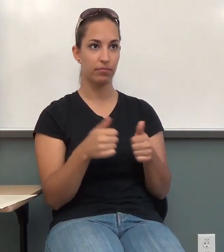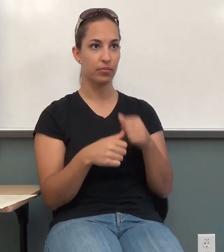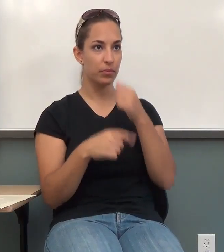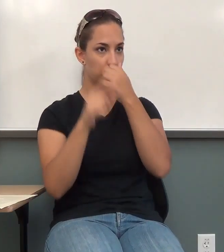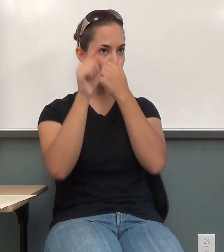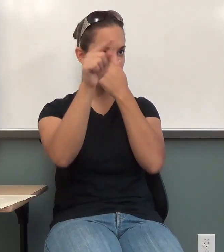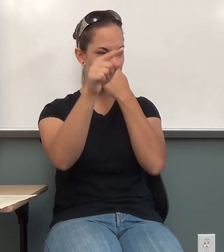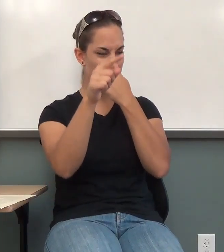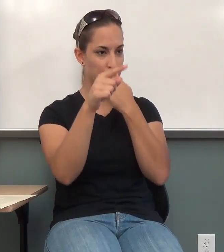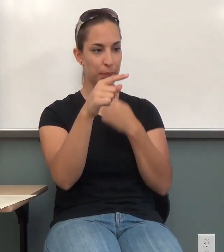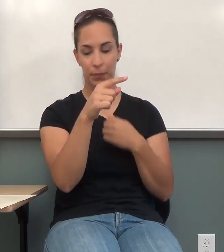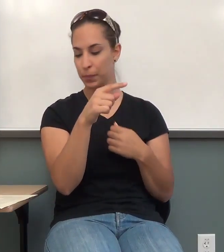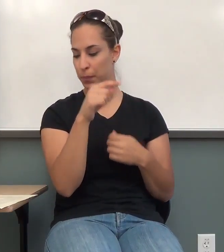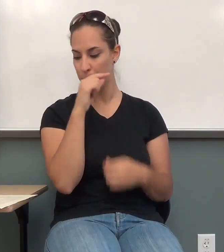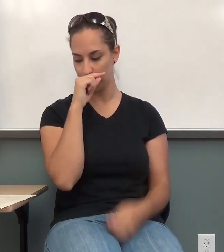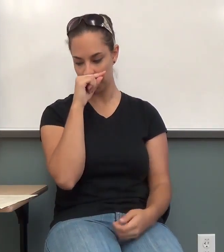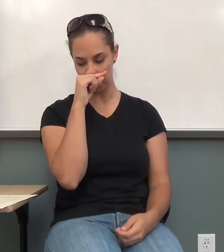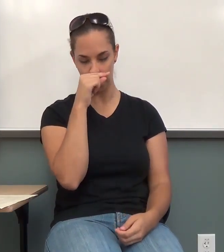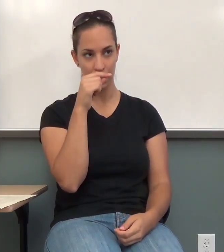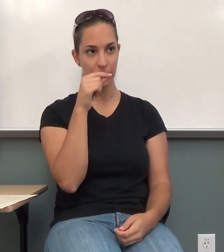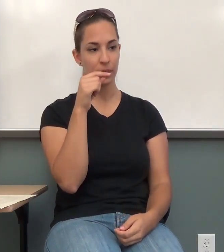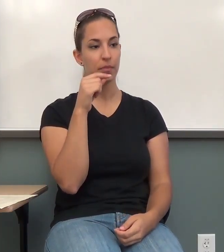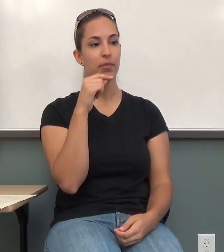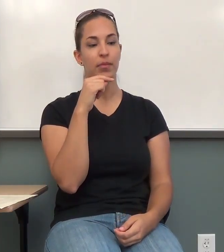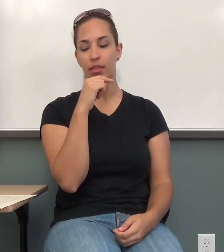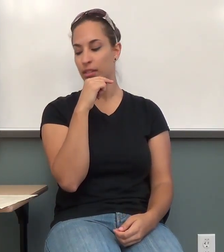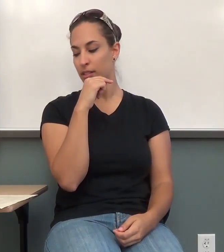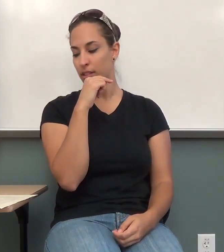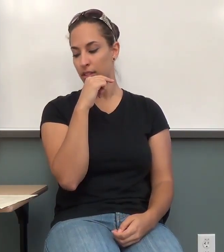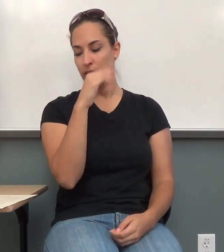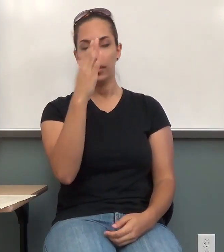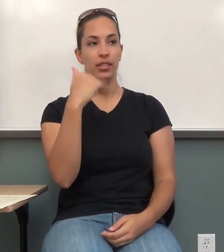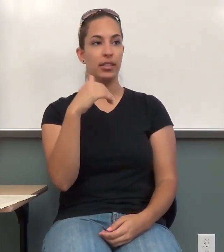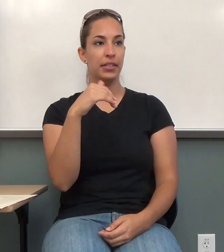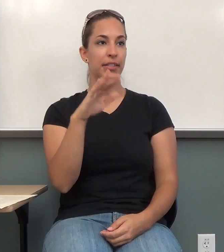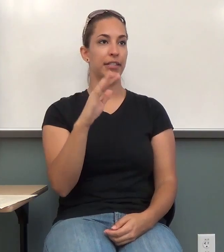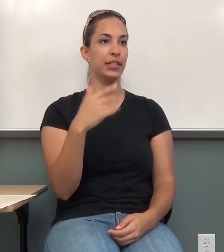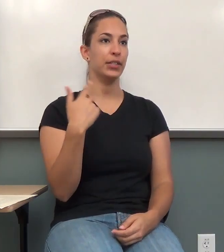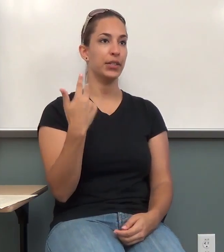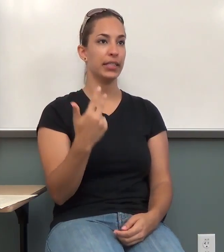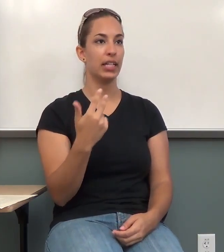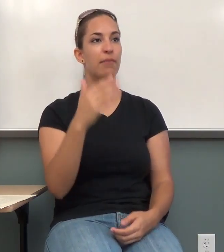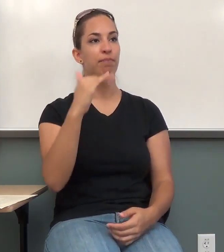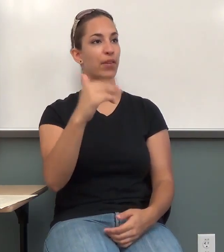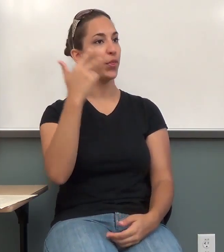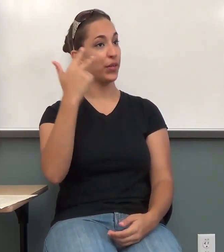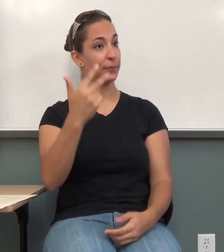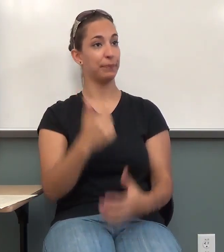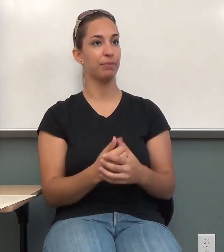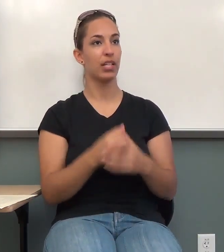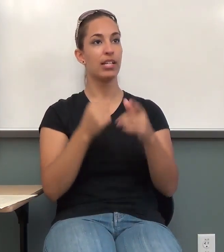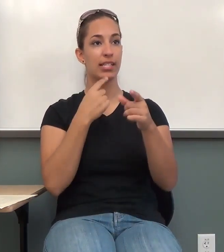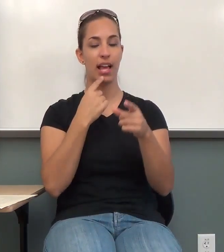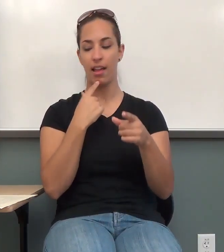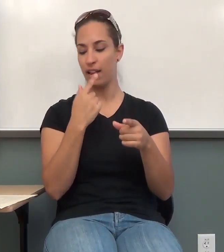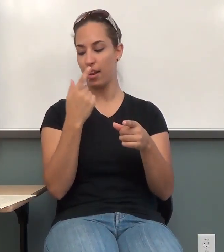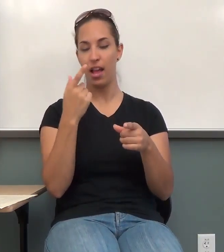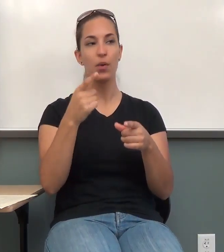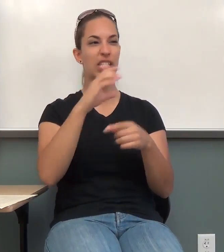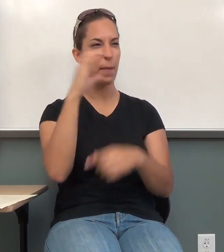motion of the plane was somewhat disturbing. Okay. What do you think? Is it complete? Yes. I agree. Tell me what the subject is, Elton.